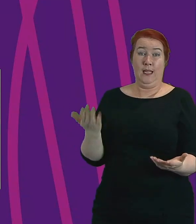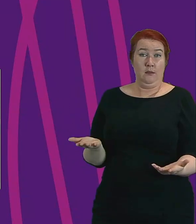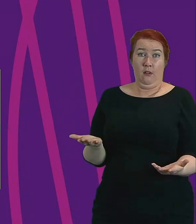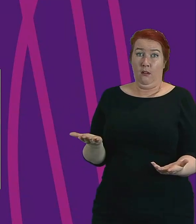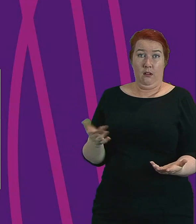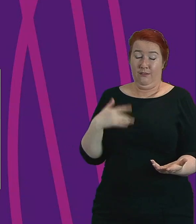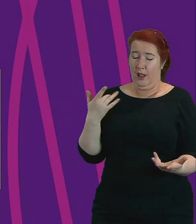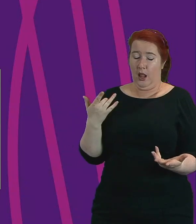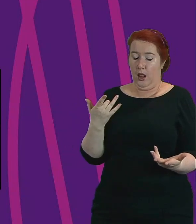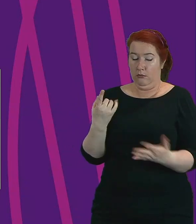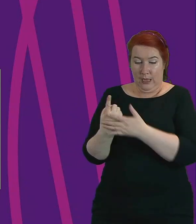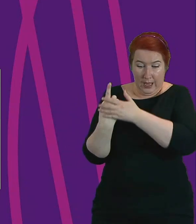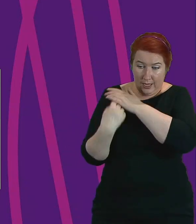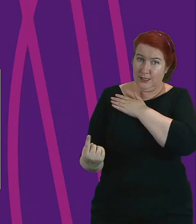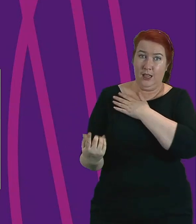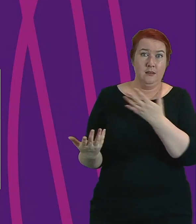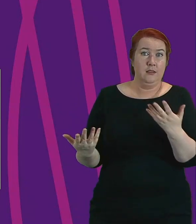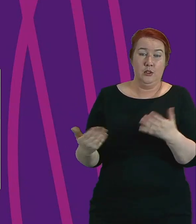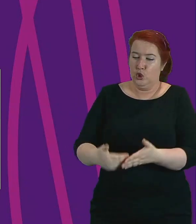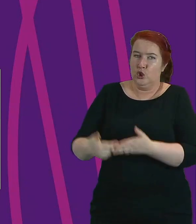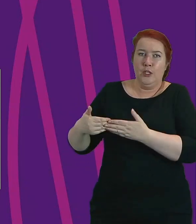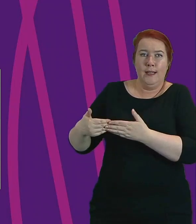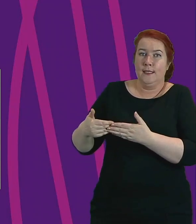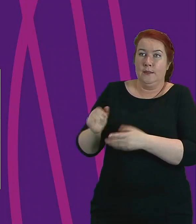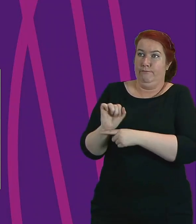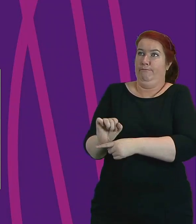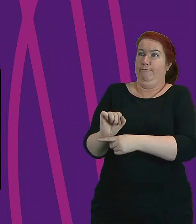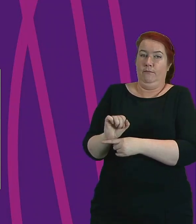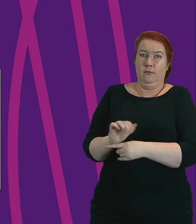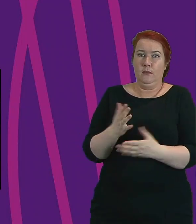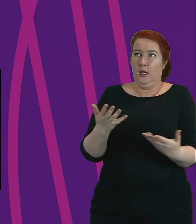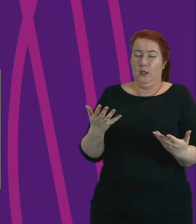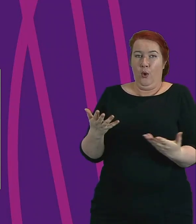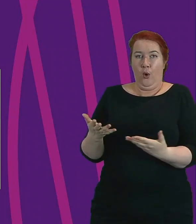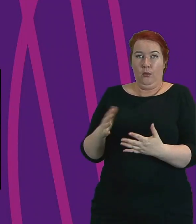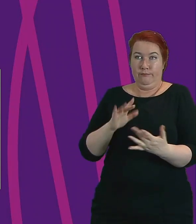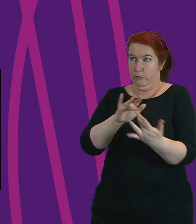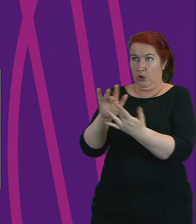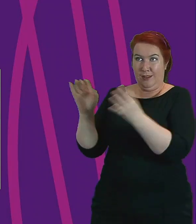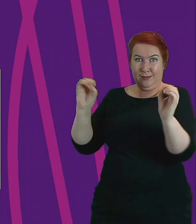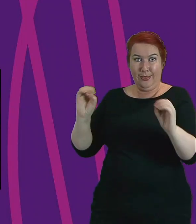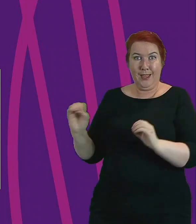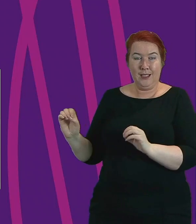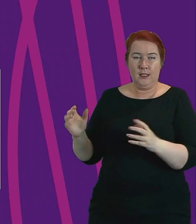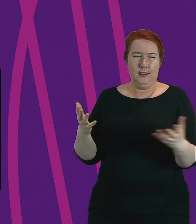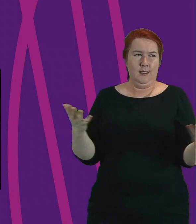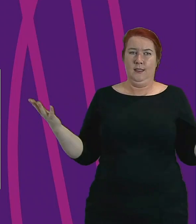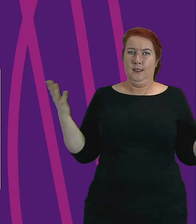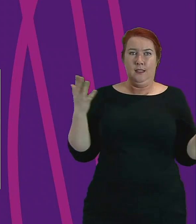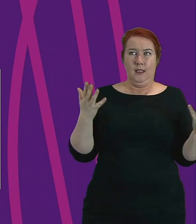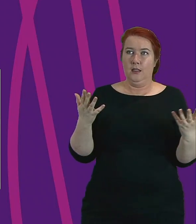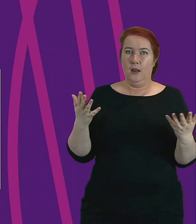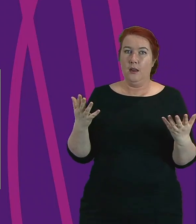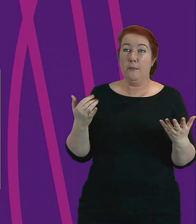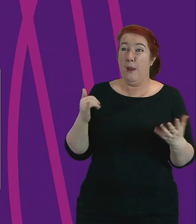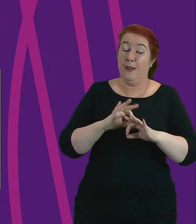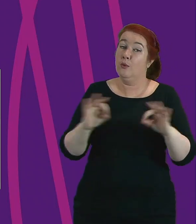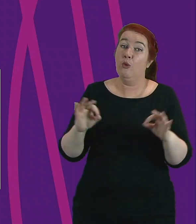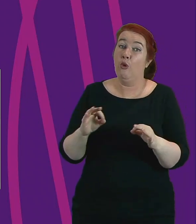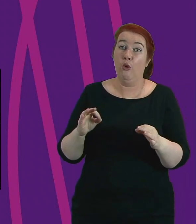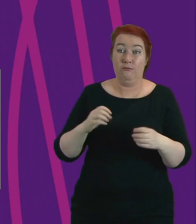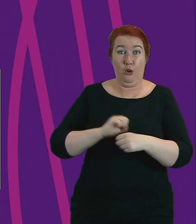isolated, they're completely shielded and not in contact with anyone, so are unlikely to have the virus, but they